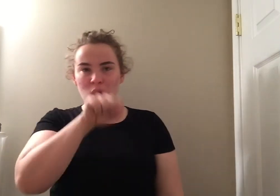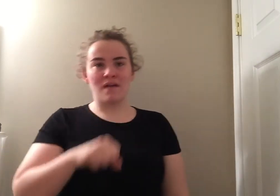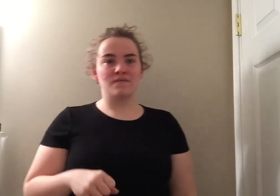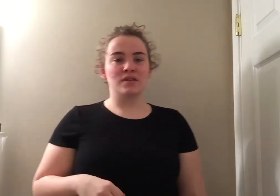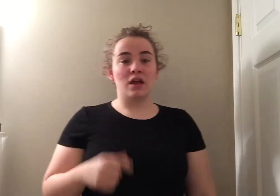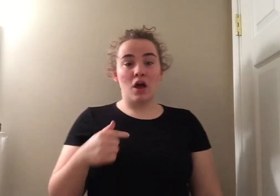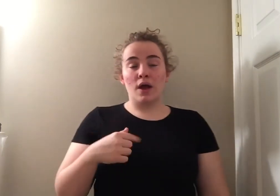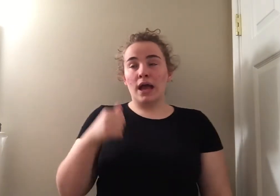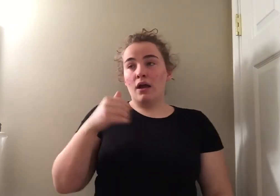earlier.